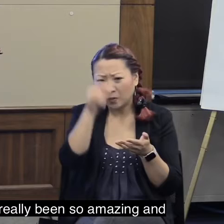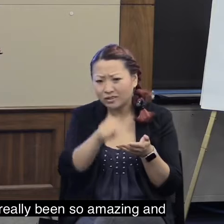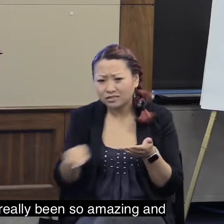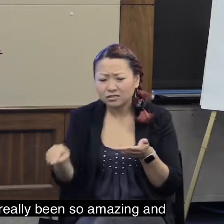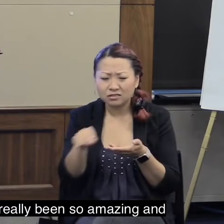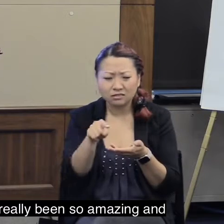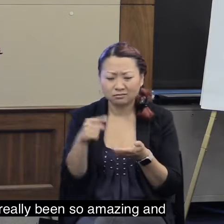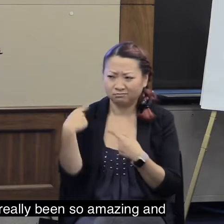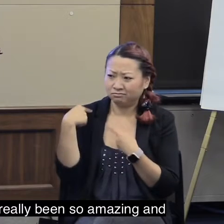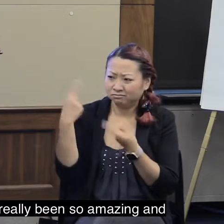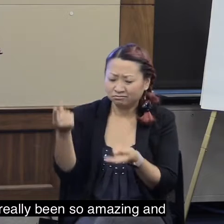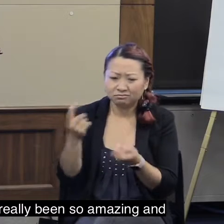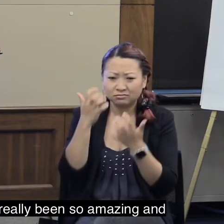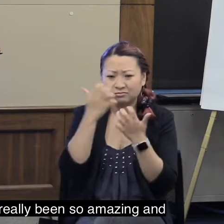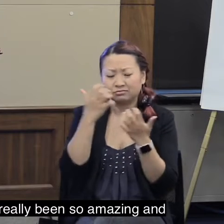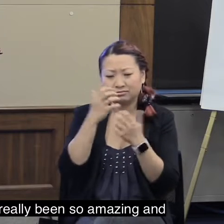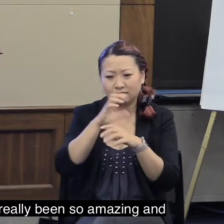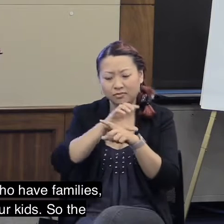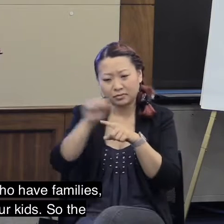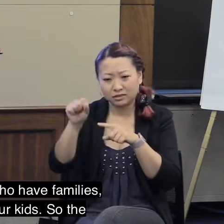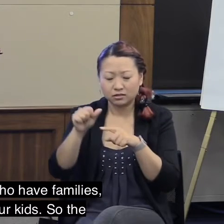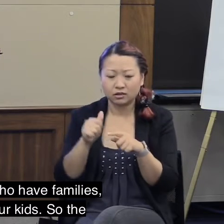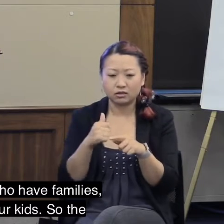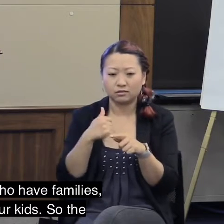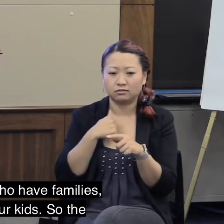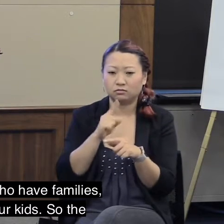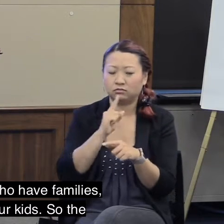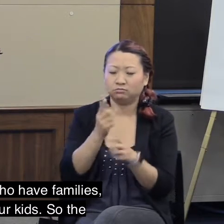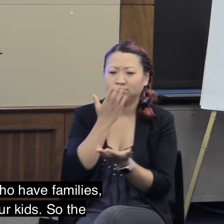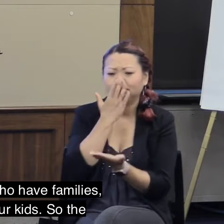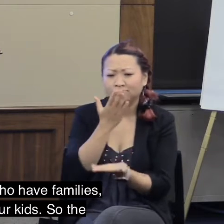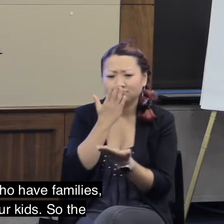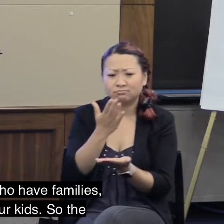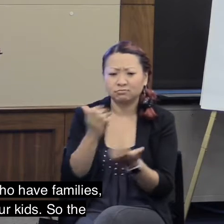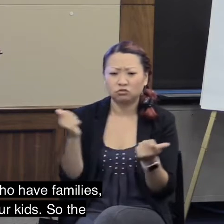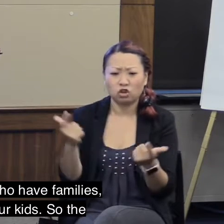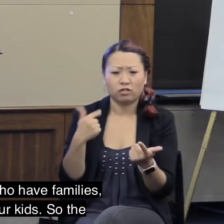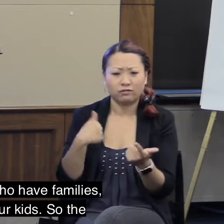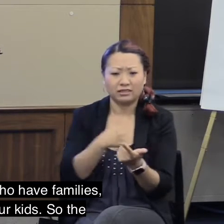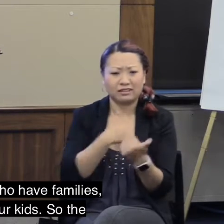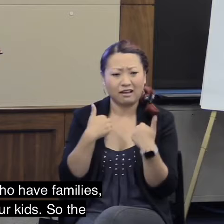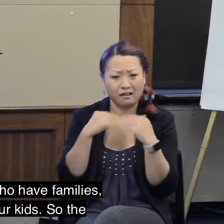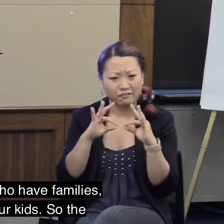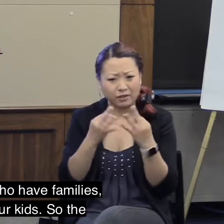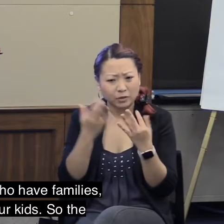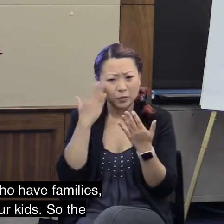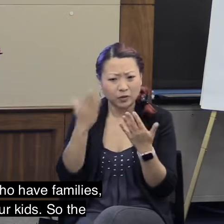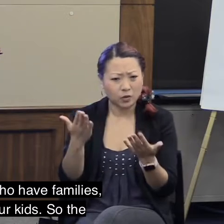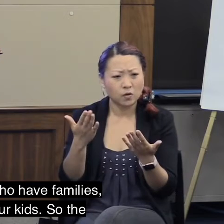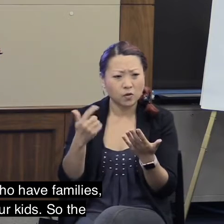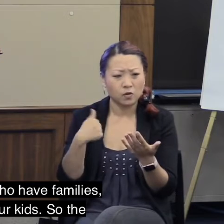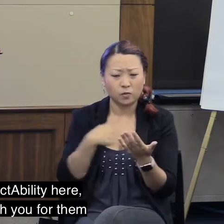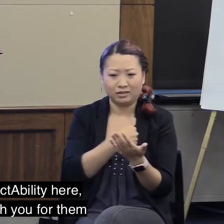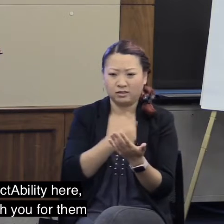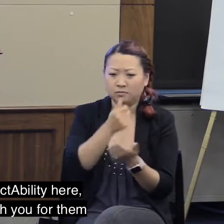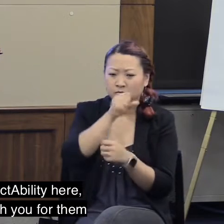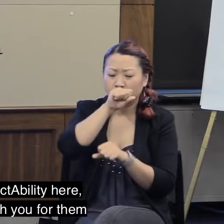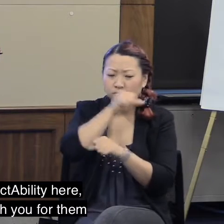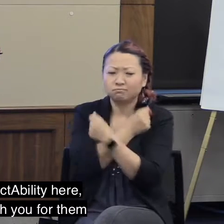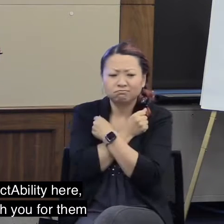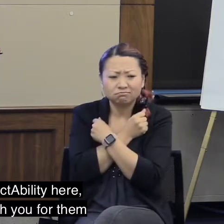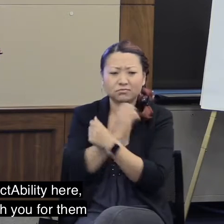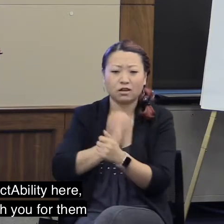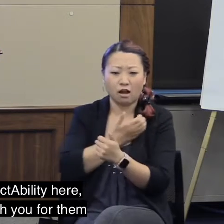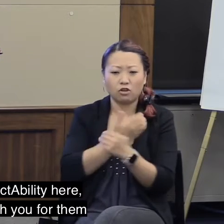really been so amazing, and I'm just really grateful. All of us who have families, we know how much we love our kids. And so in the way